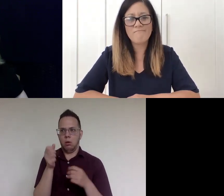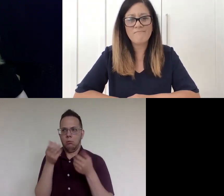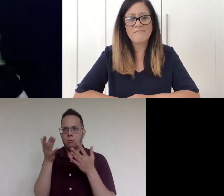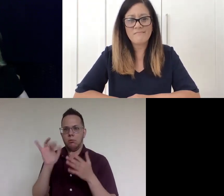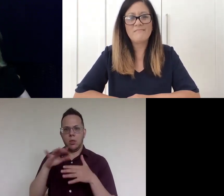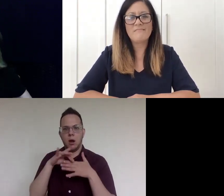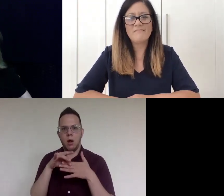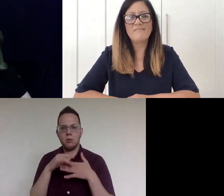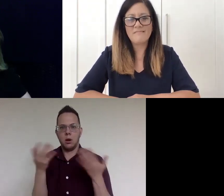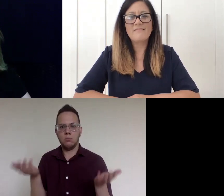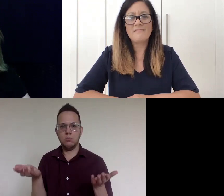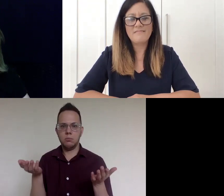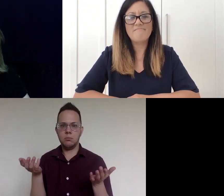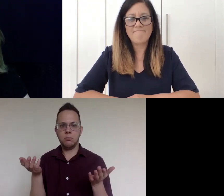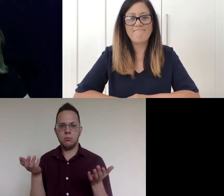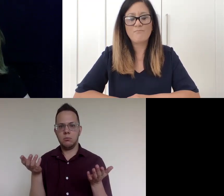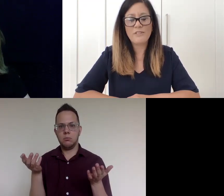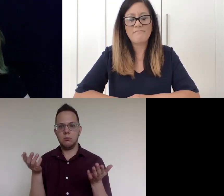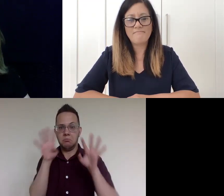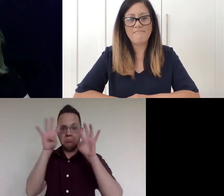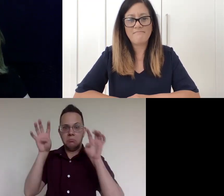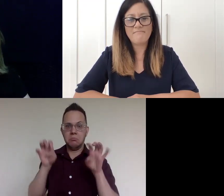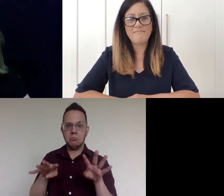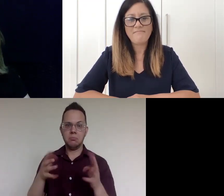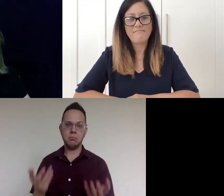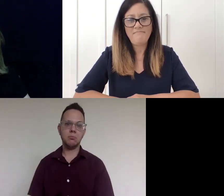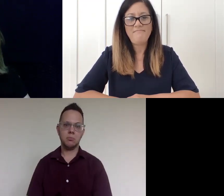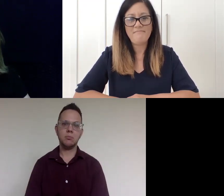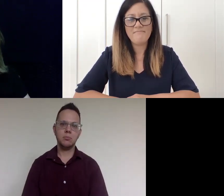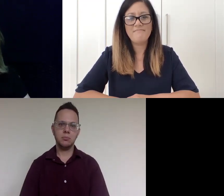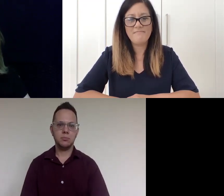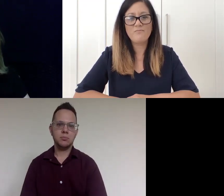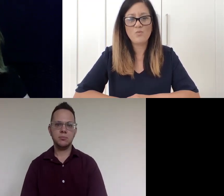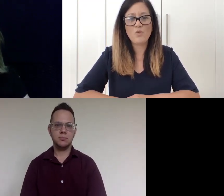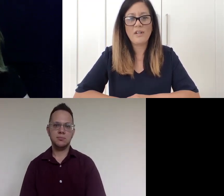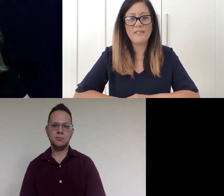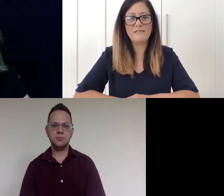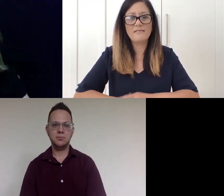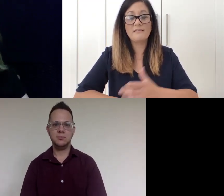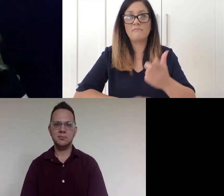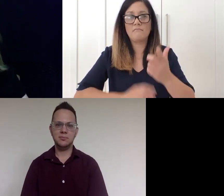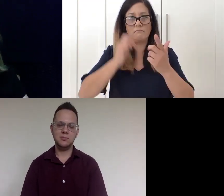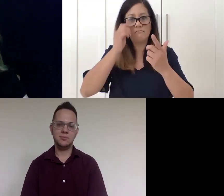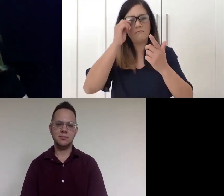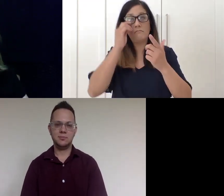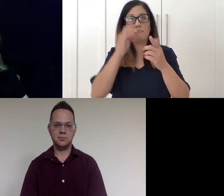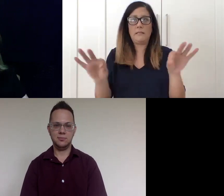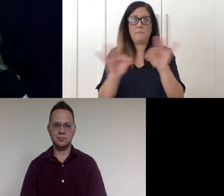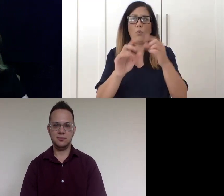unfortunately. So who's going to provide that content? I don't know.